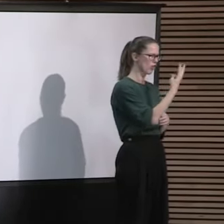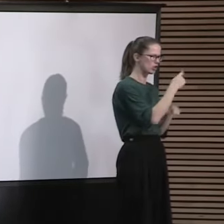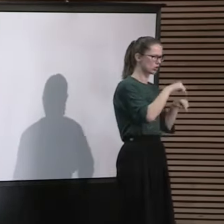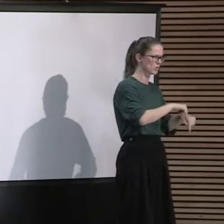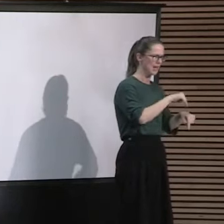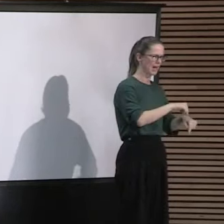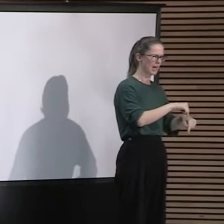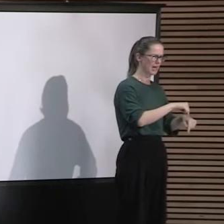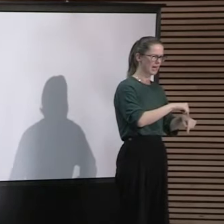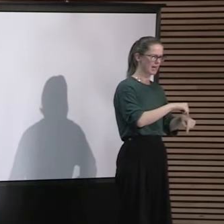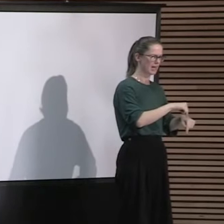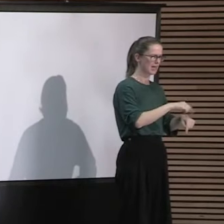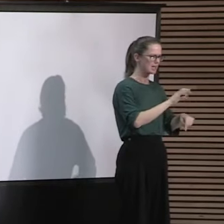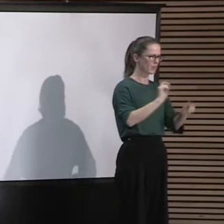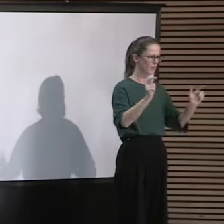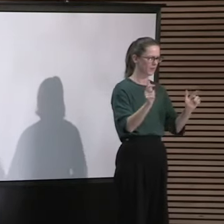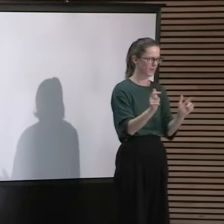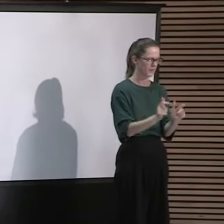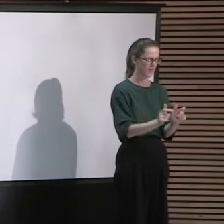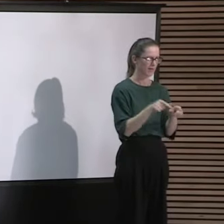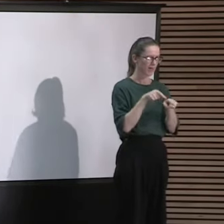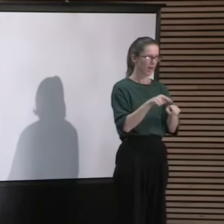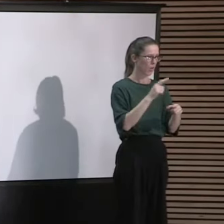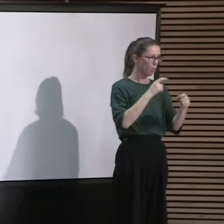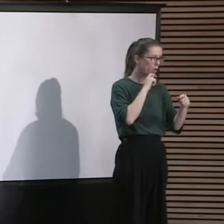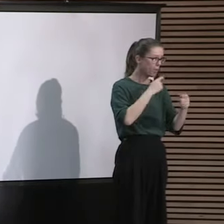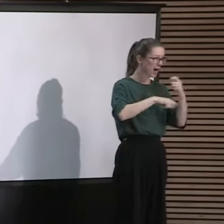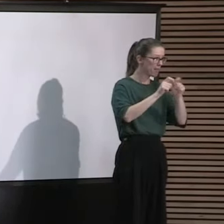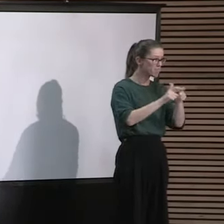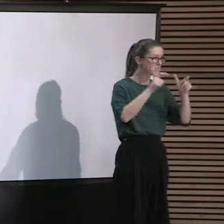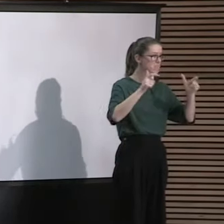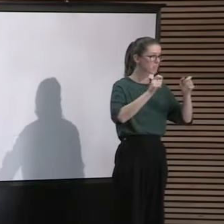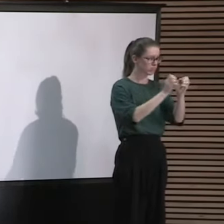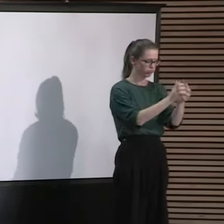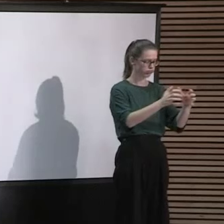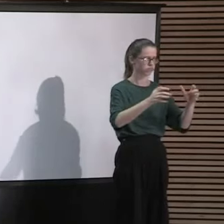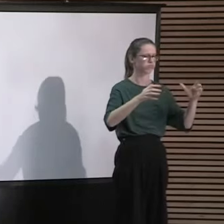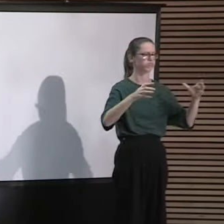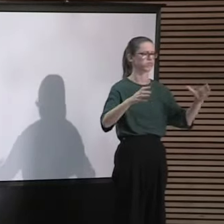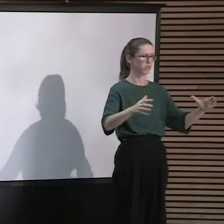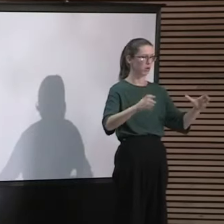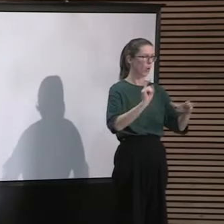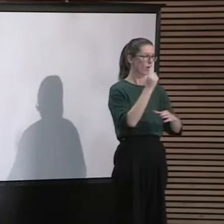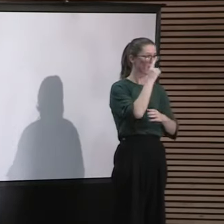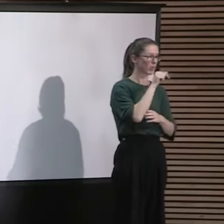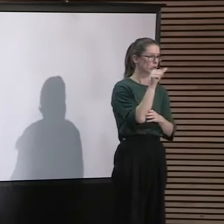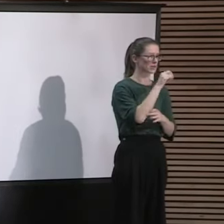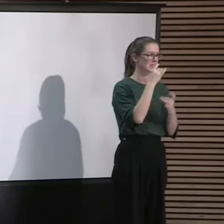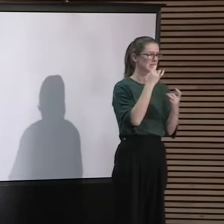doesn't appear to be dissipating. Is it on track to becoming the biggest cluster through the pandemic? And should Aucklanders start that